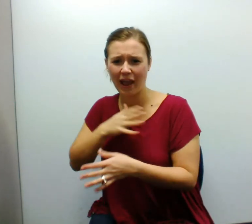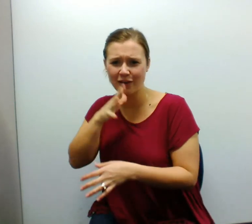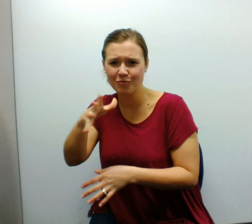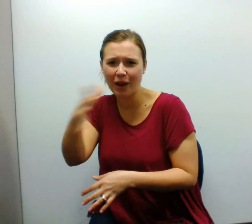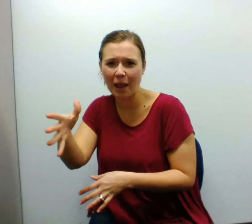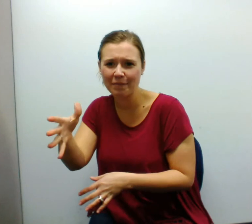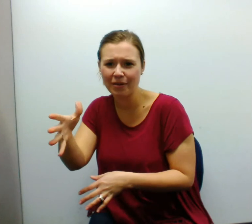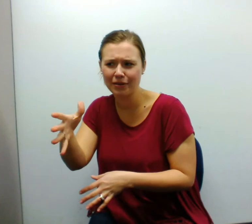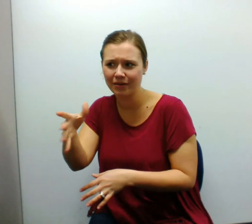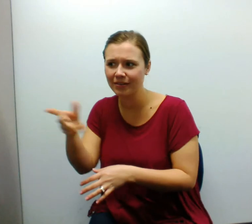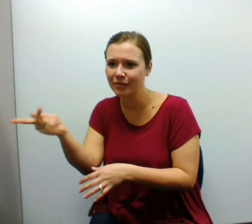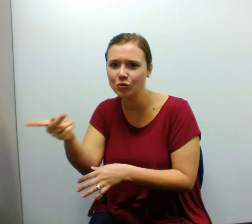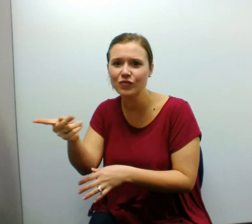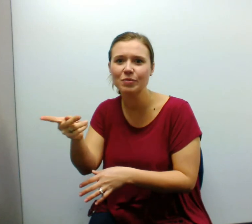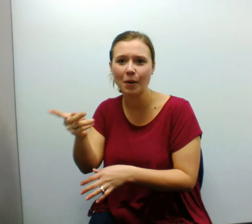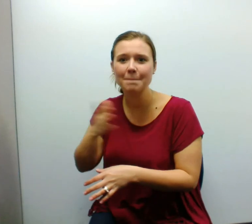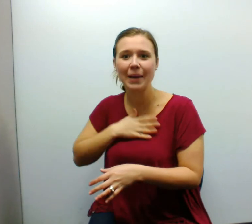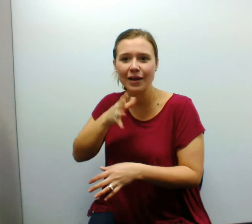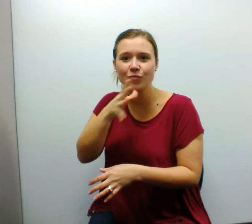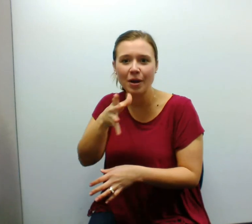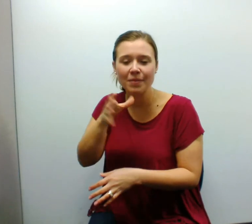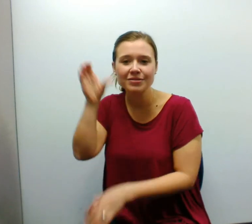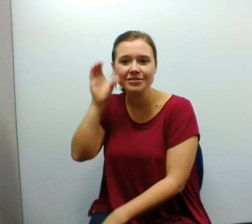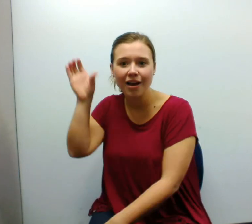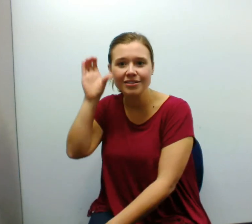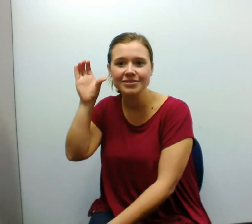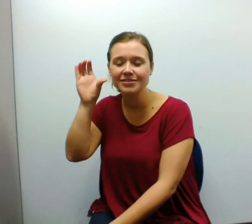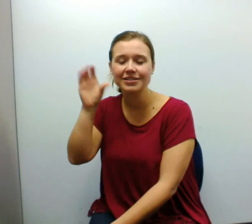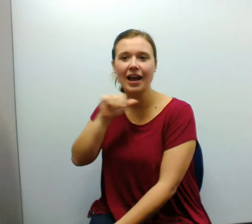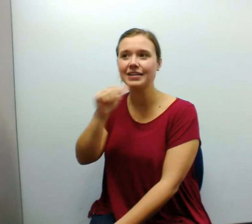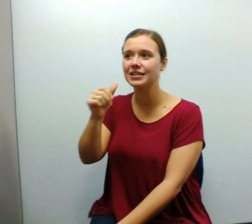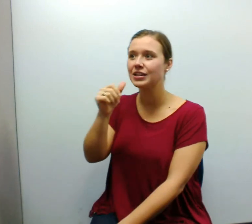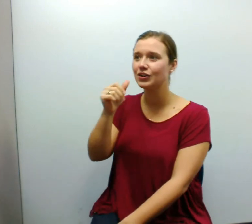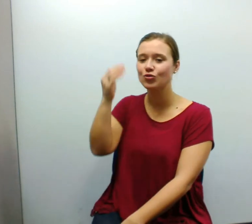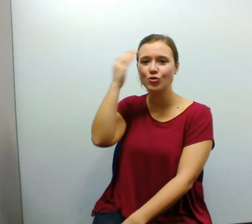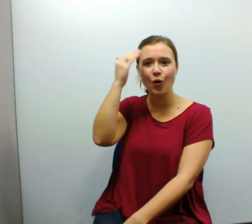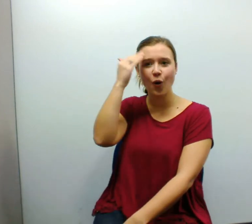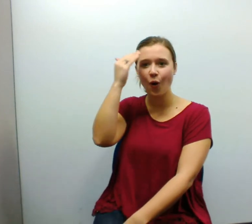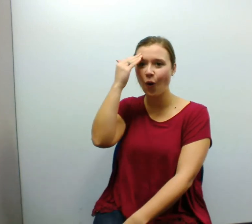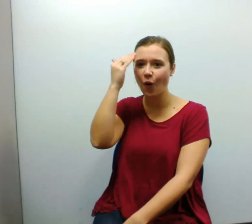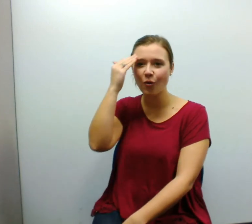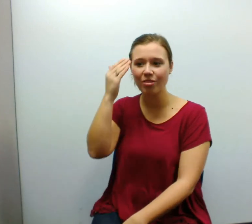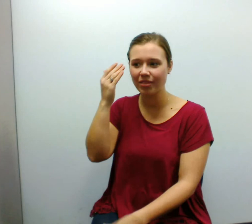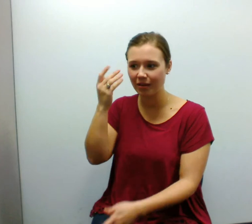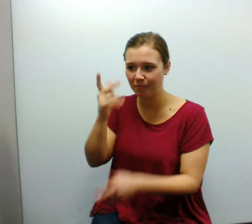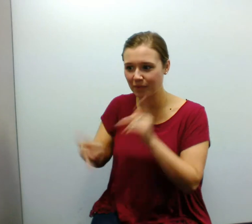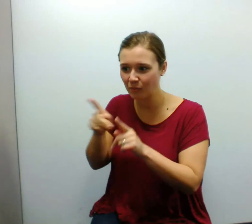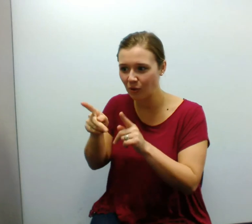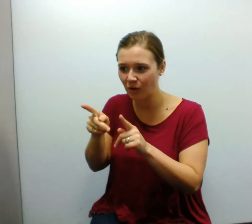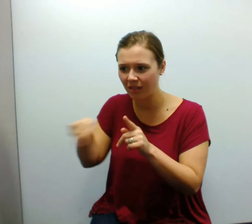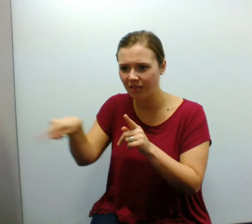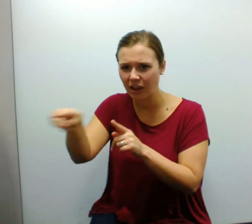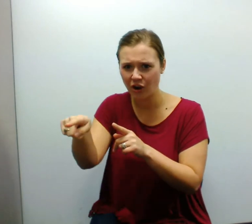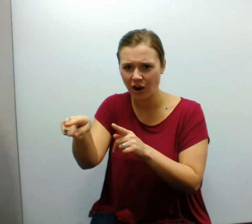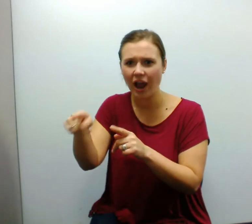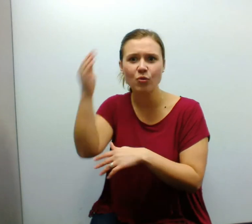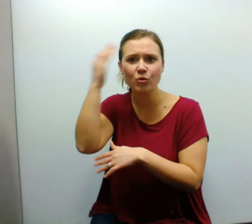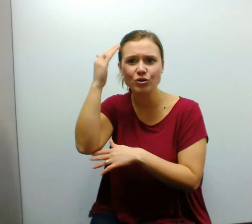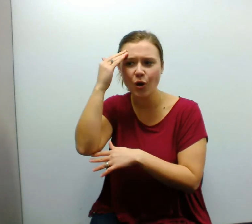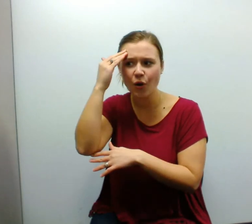cousins. I had no idea there would be anyone there I would know, let alone be related to. After we